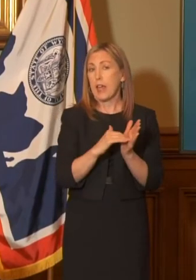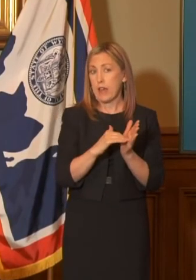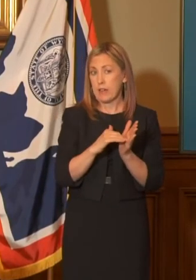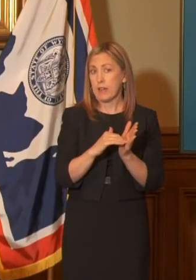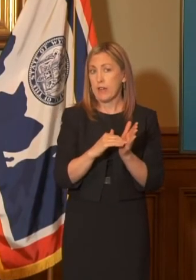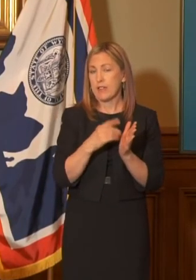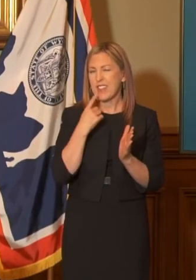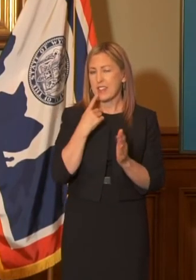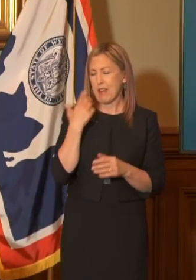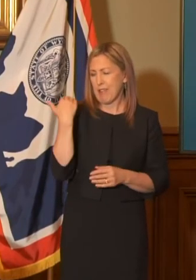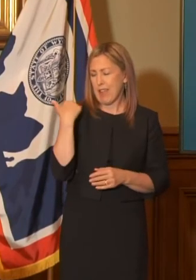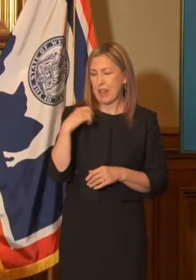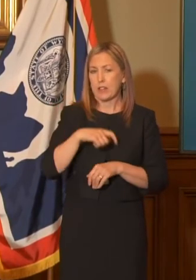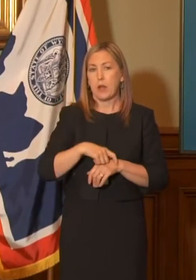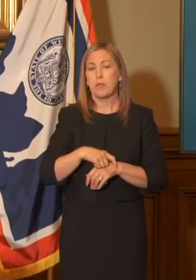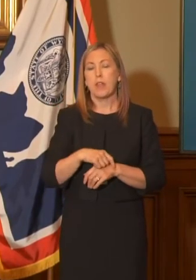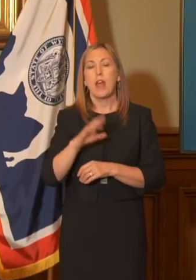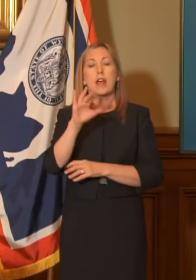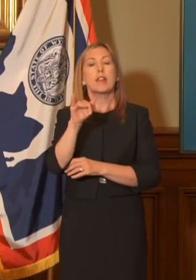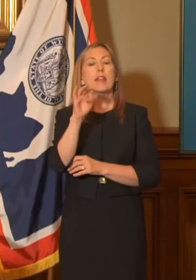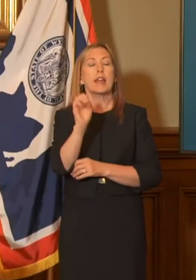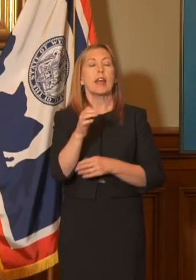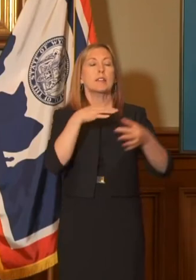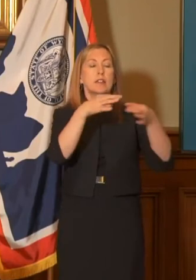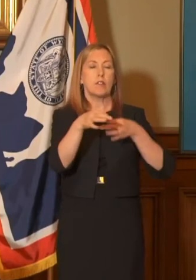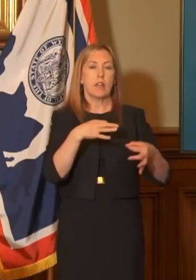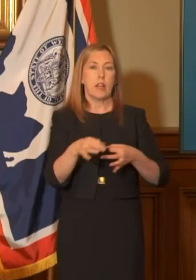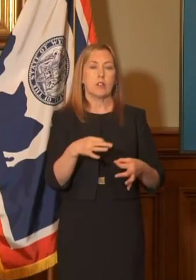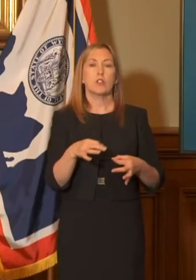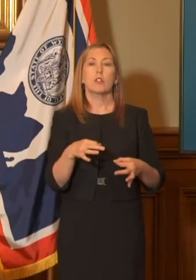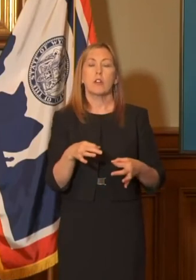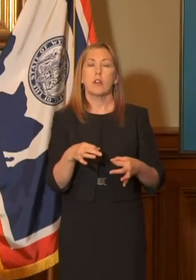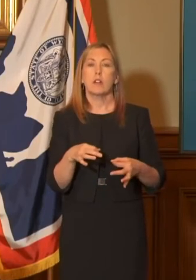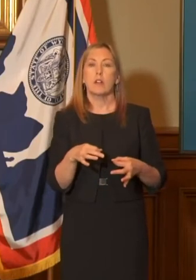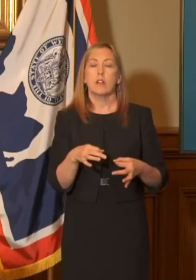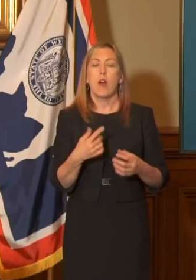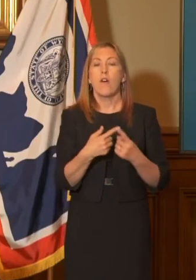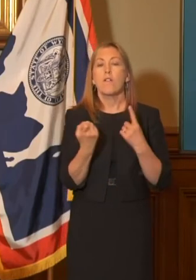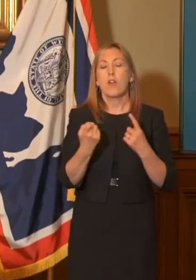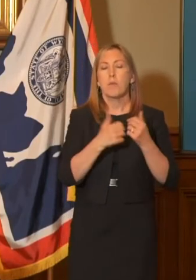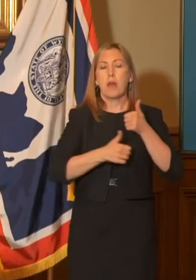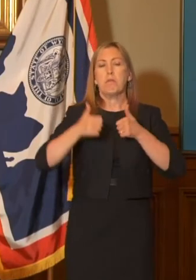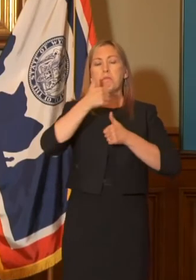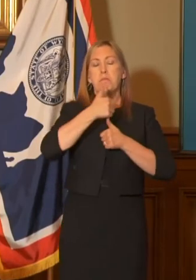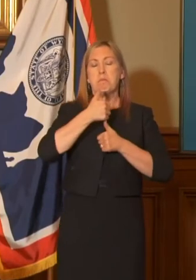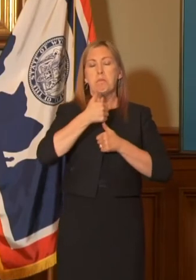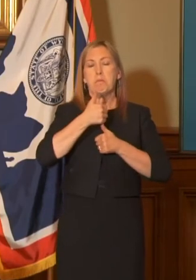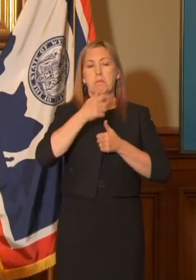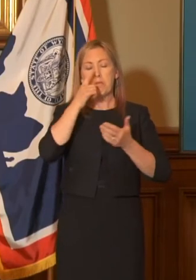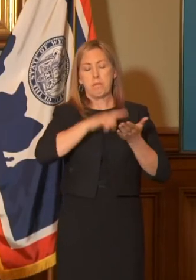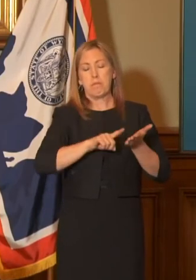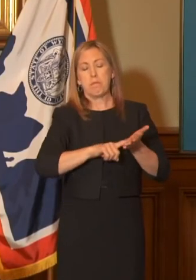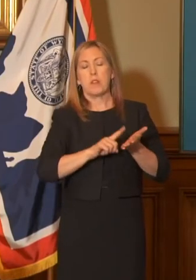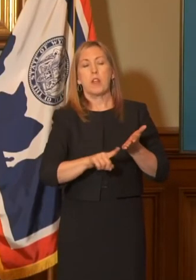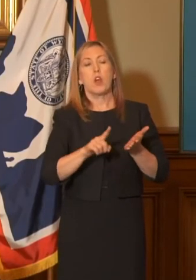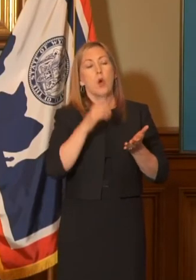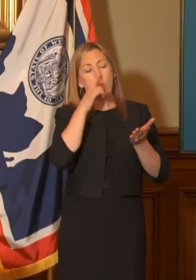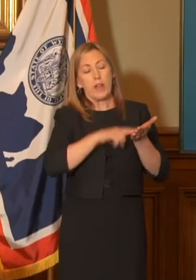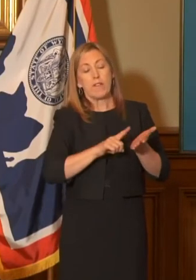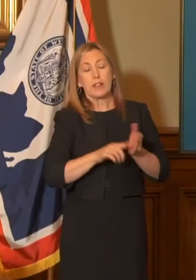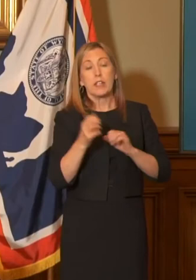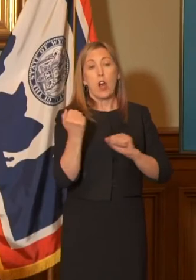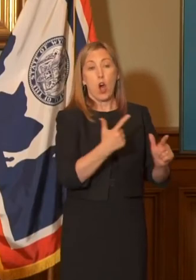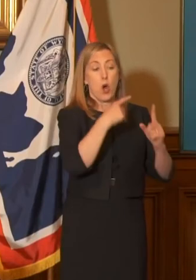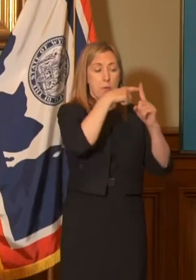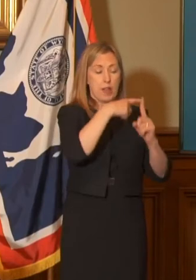last time, the case definitions from the Council of State and Territorial Epidemiologists, we investigate all positive tests.